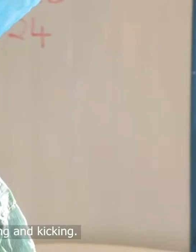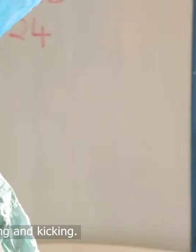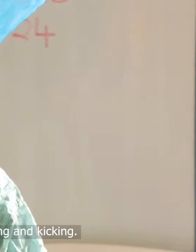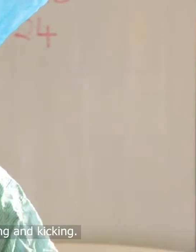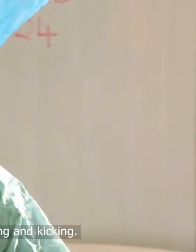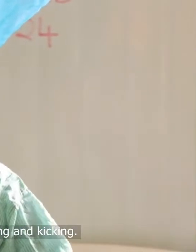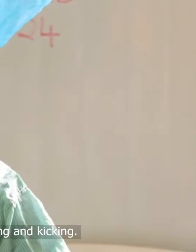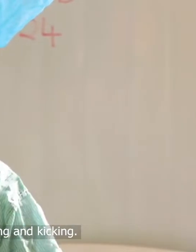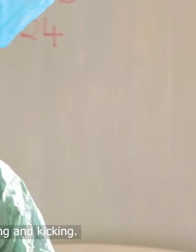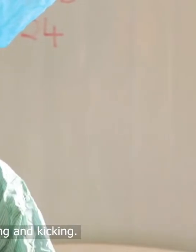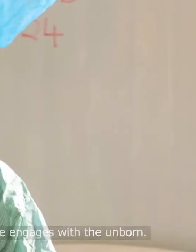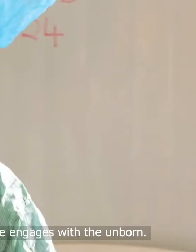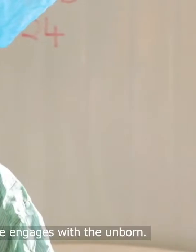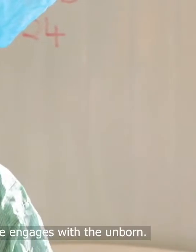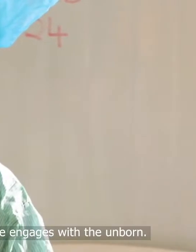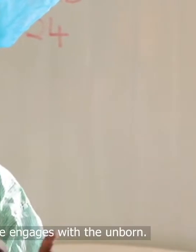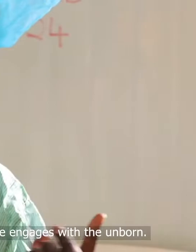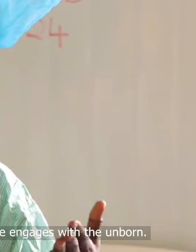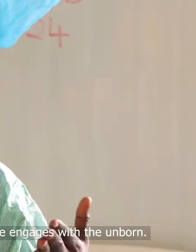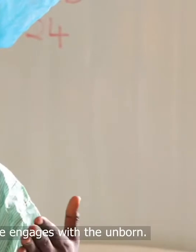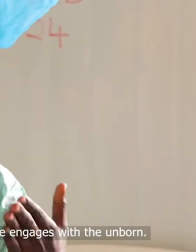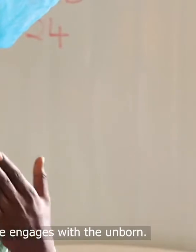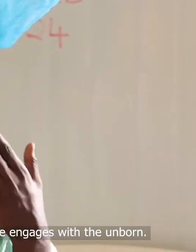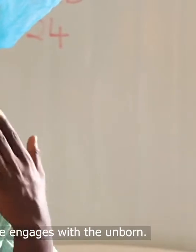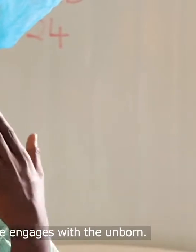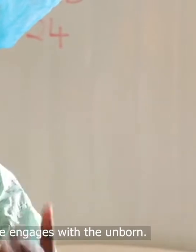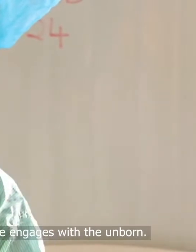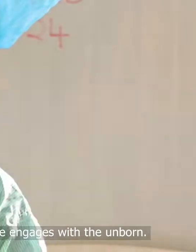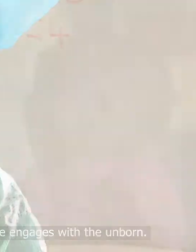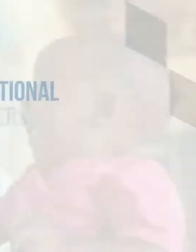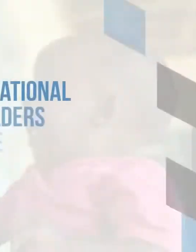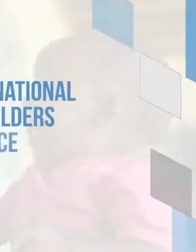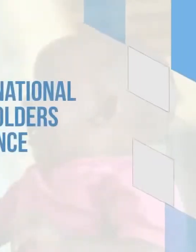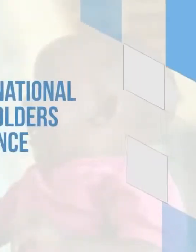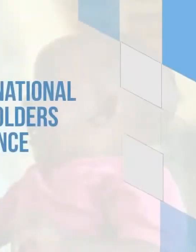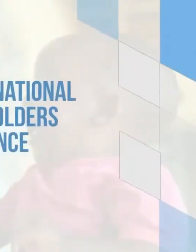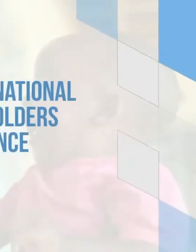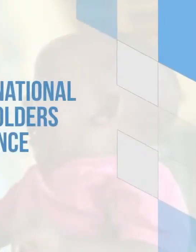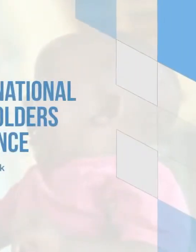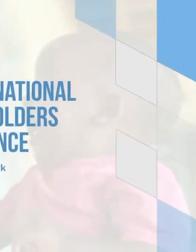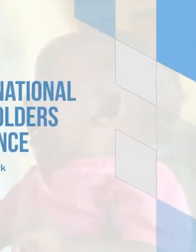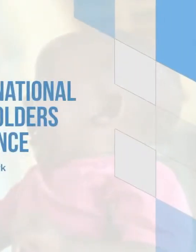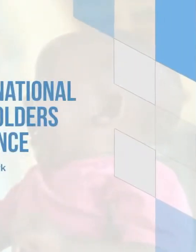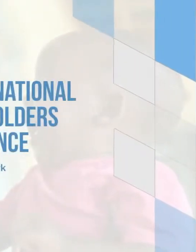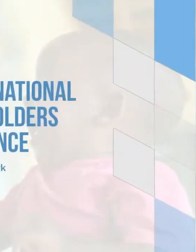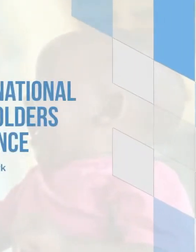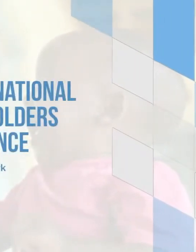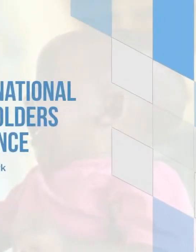akicheza, mtoto saa zile kwa tumbo anajua sauti ya baba. Mama